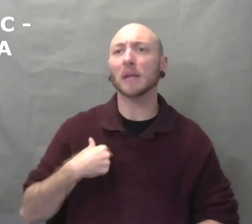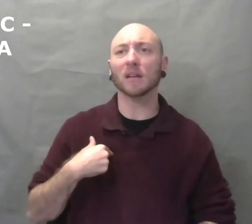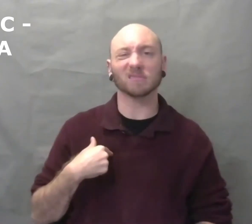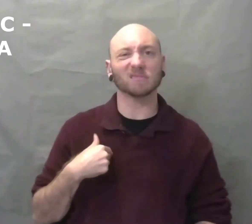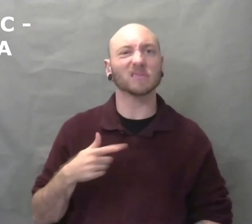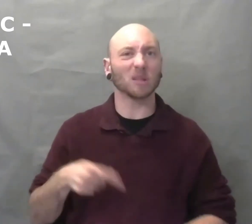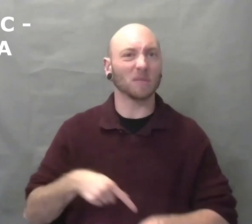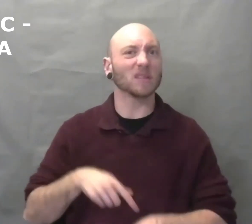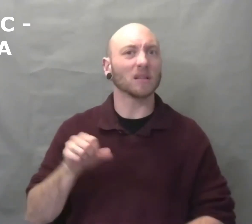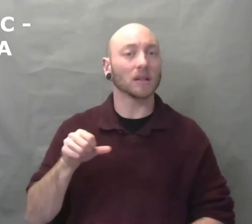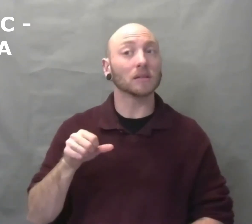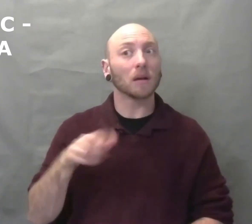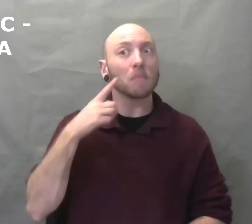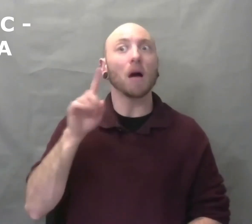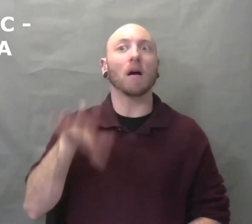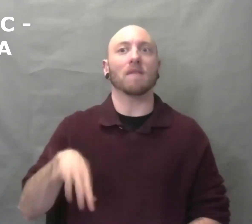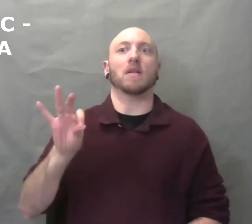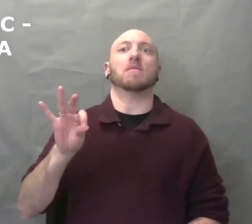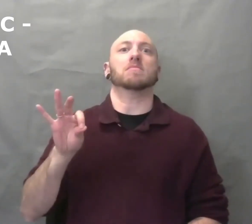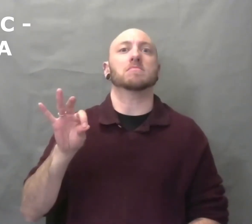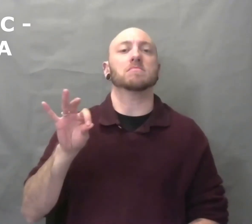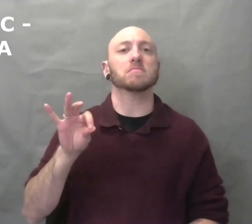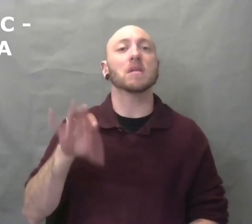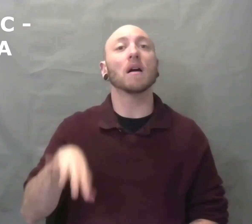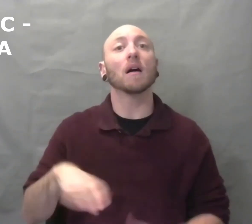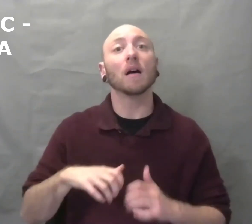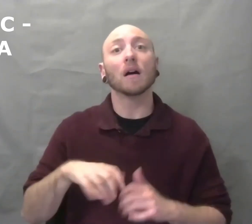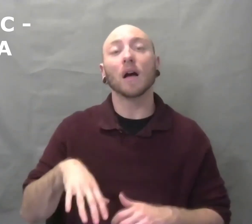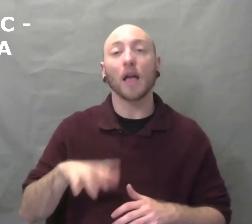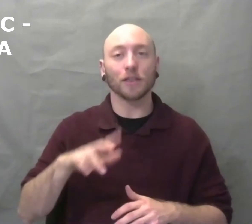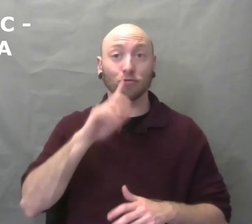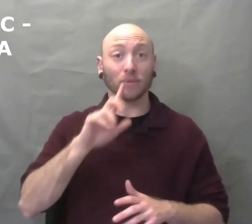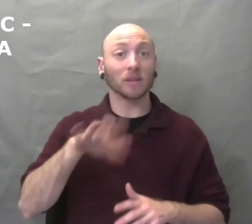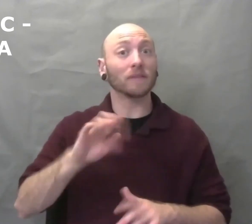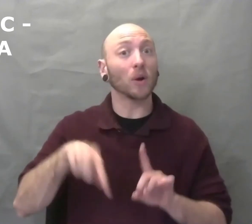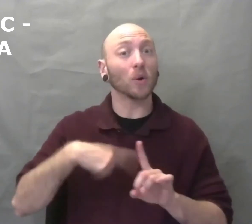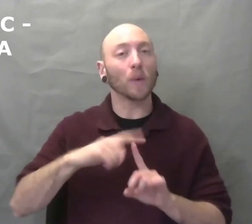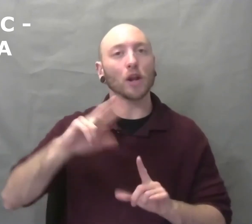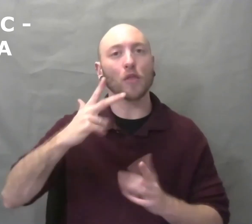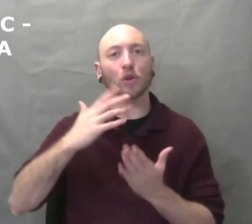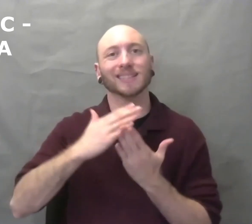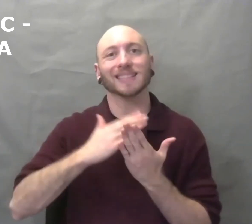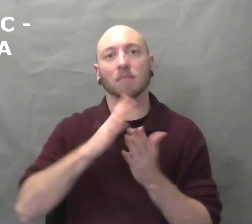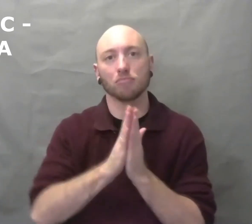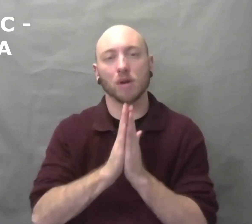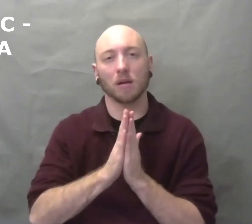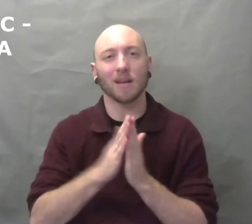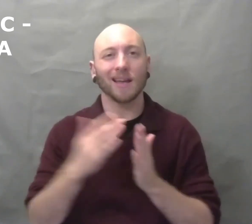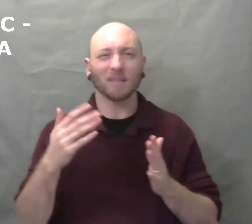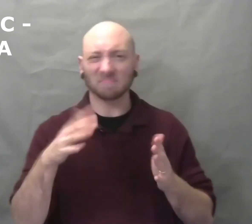I found it. And then, and I found it when I did that step 3 prayer. There's a church over here where my mom lives. I don't know why I pointed.